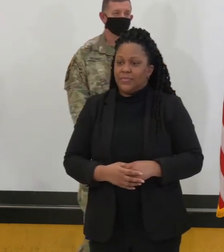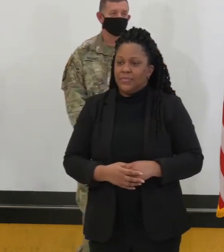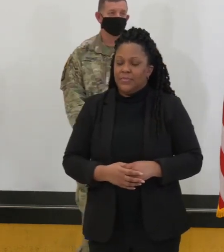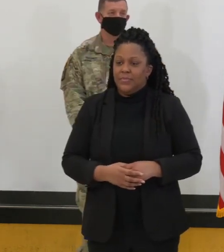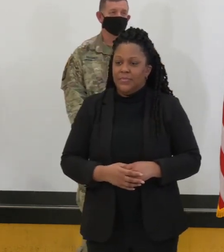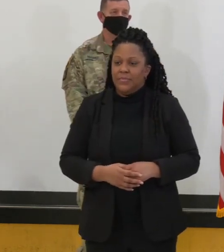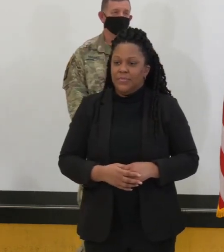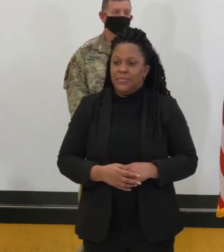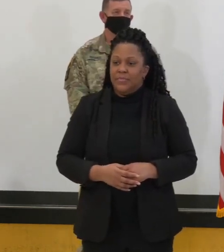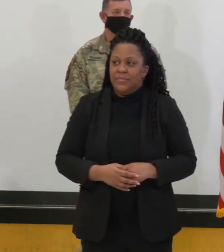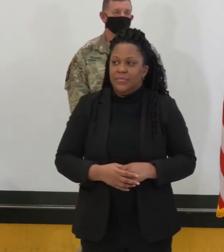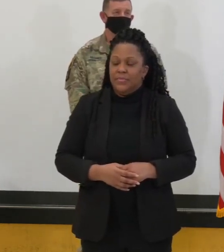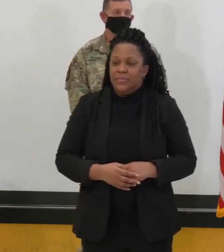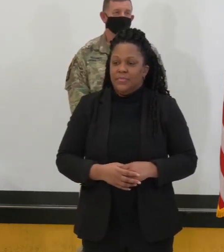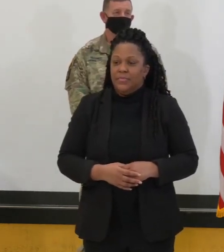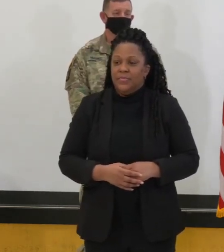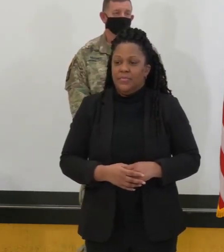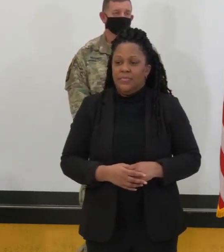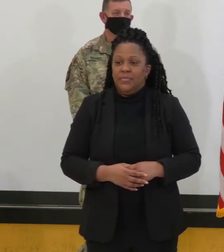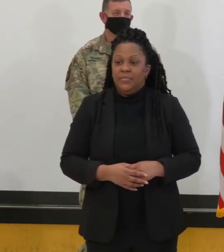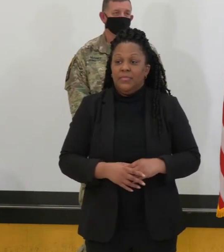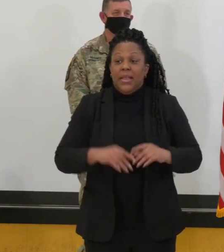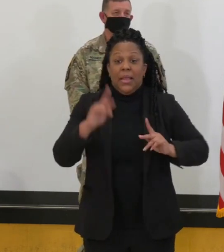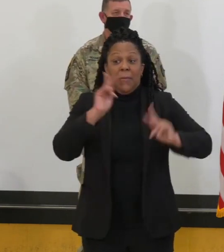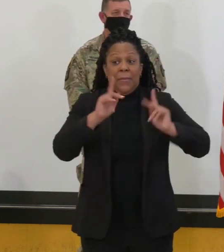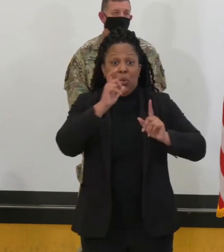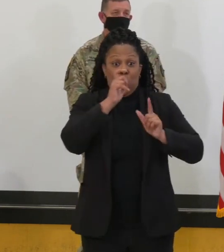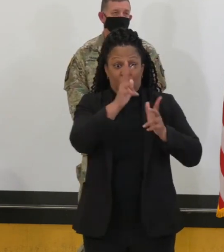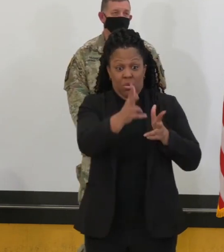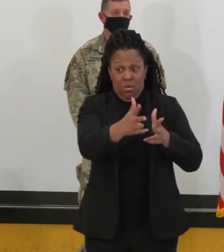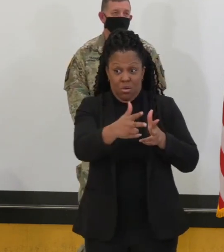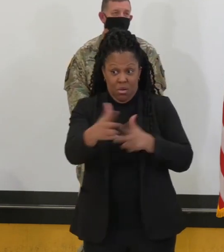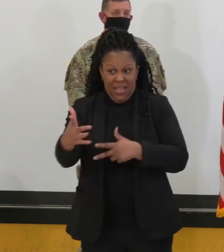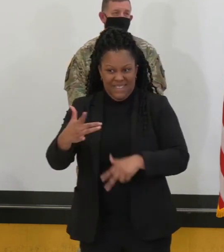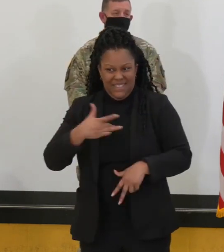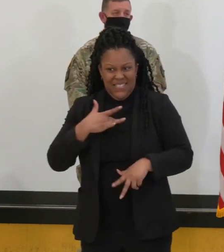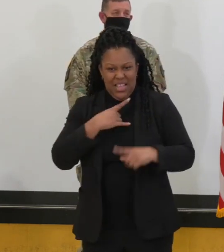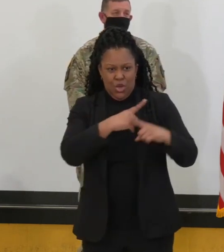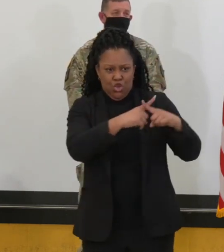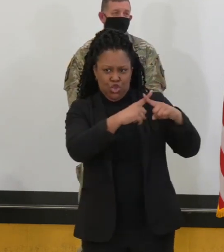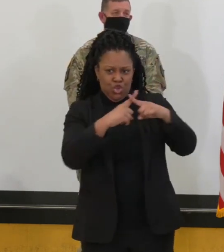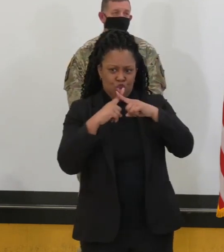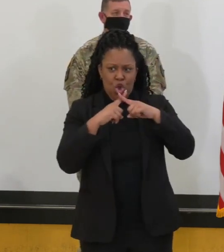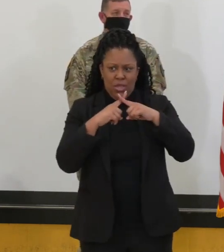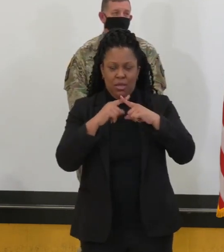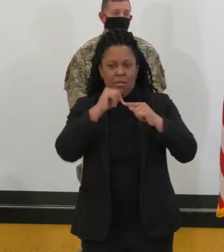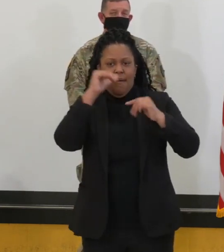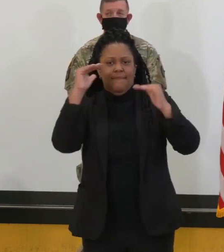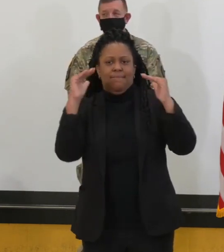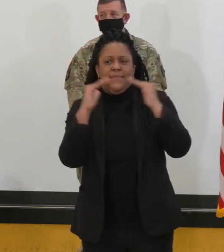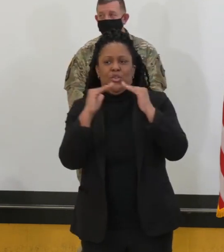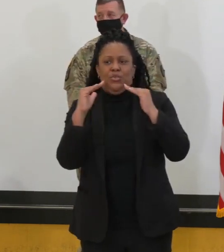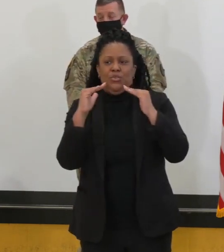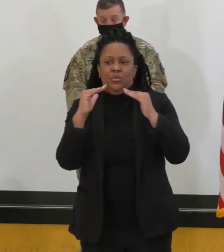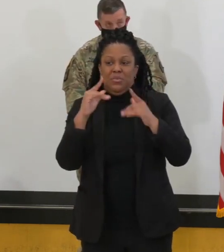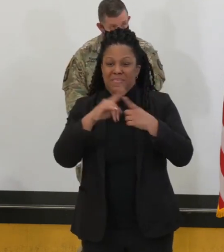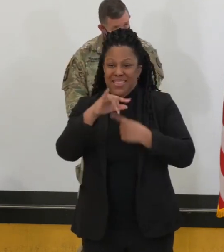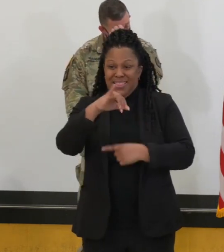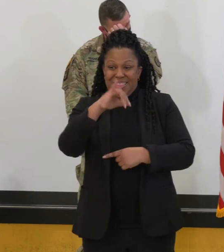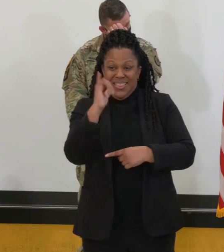being targeted unfairly. I understand that, but then it leads to these egregious things happening. Is there any remedy to